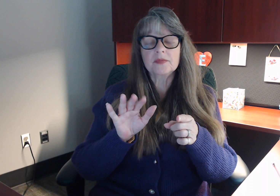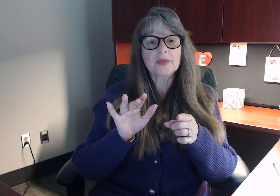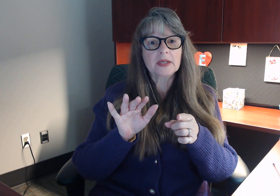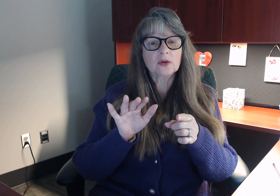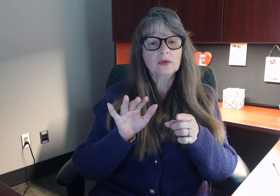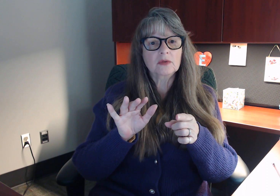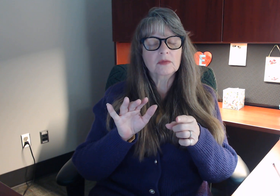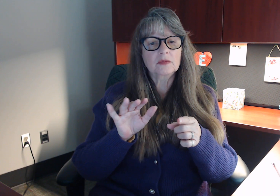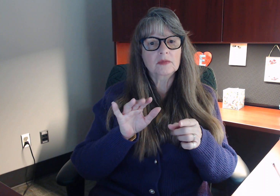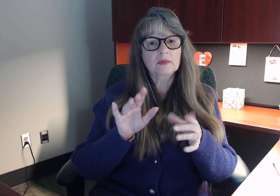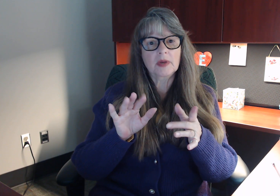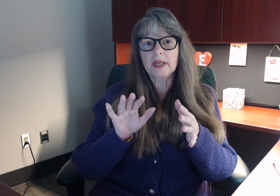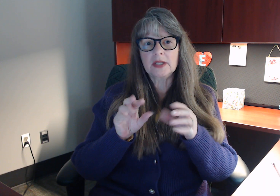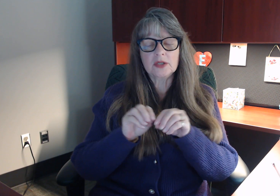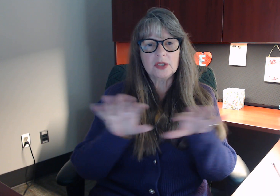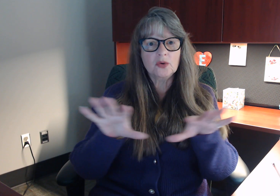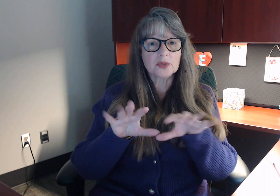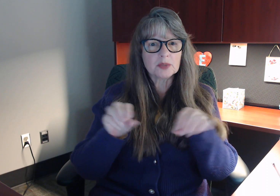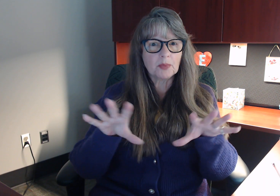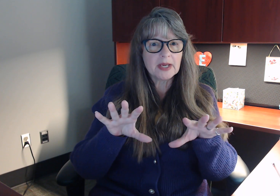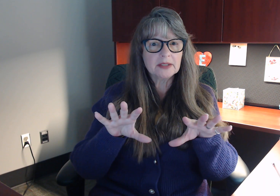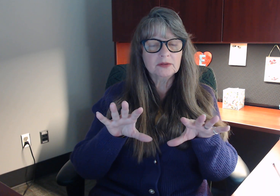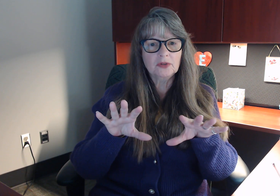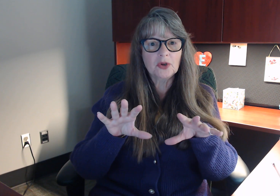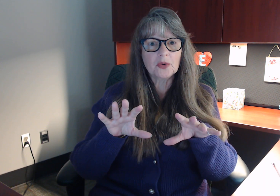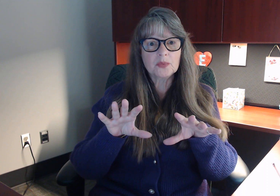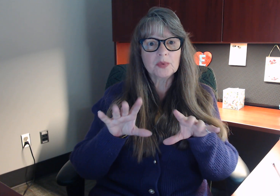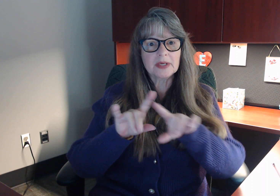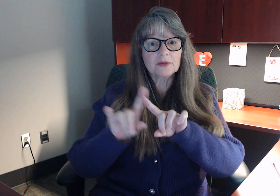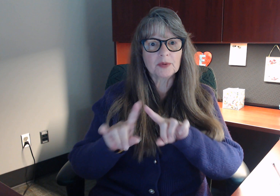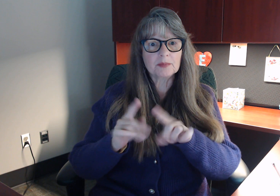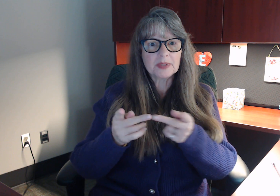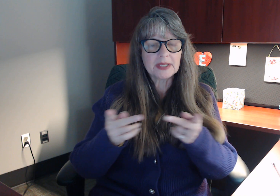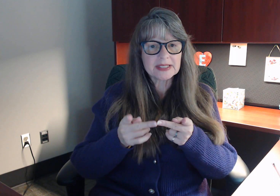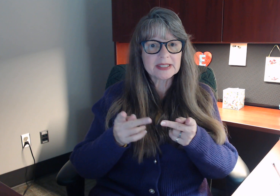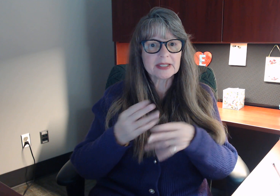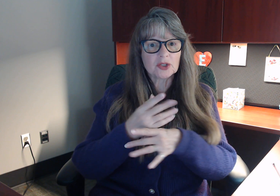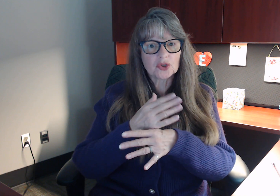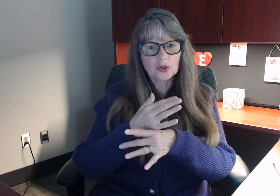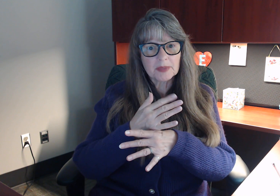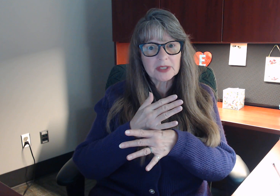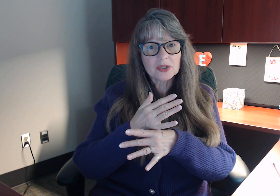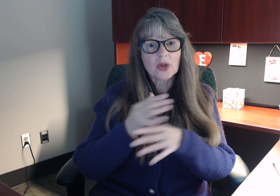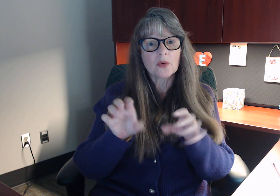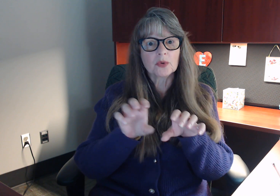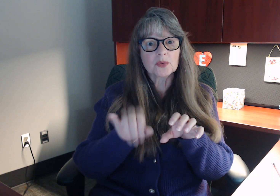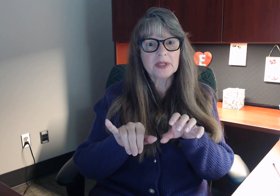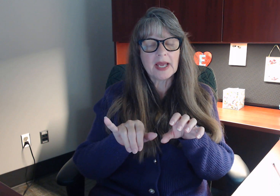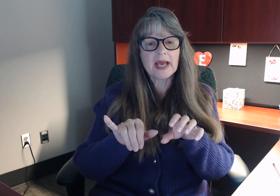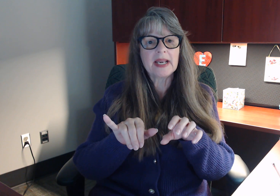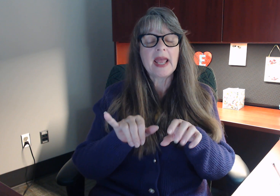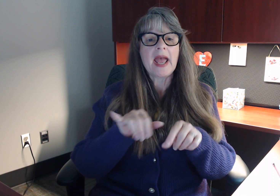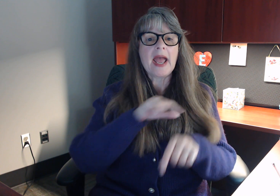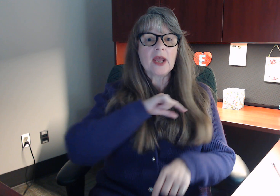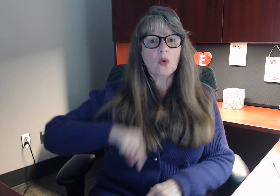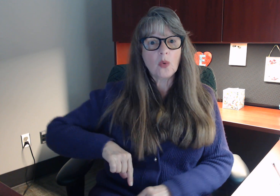that it spread, different places, and the Germans were doing that. And